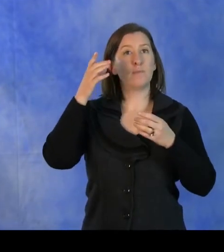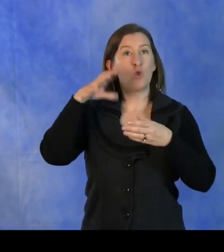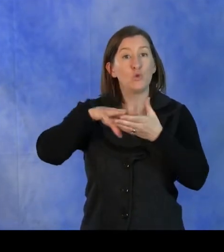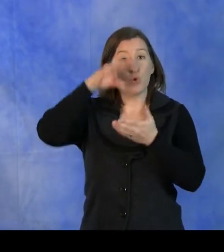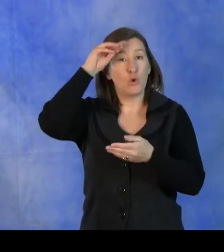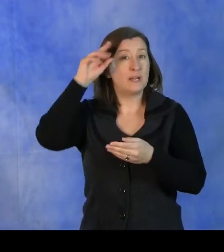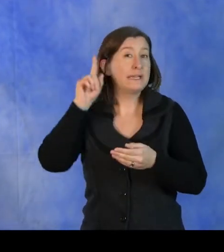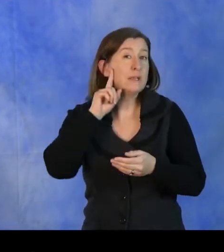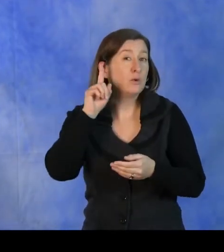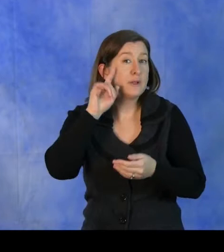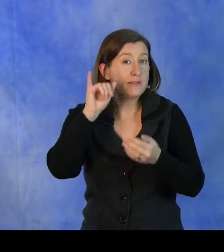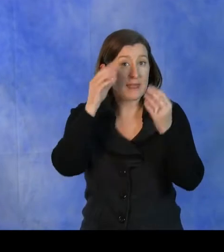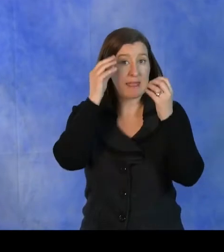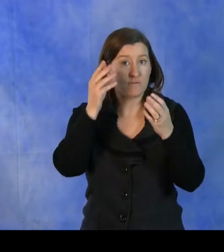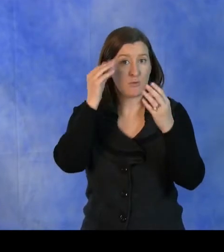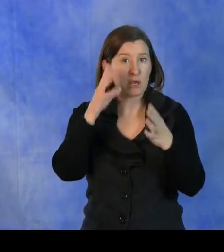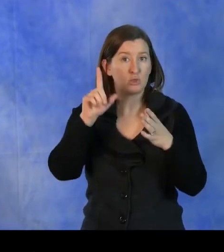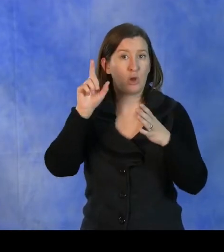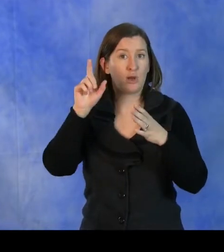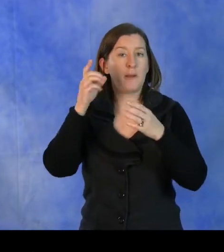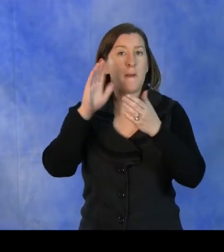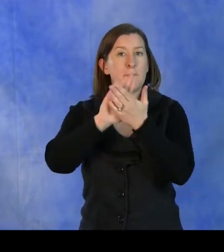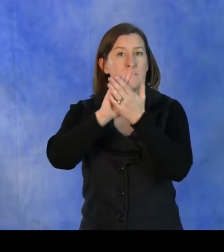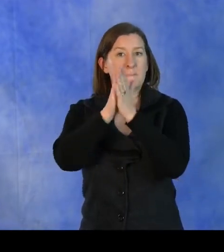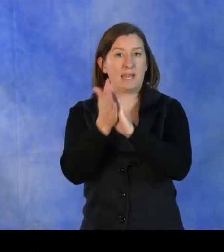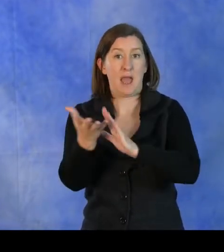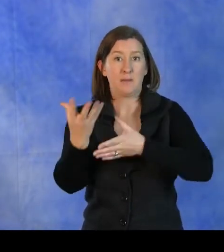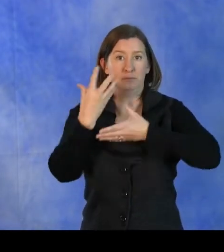now we have to move on with something else.